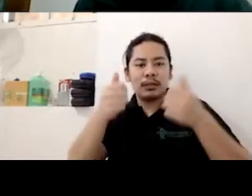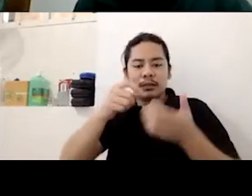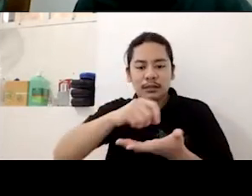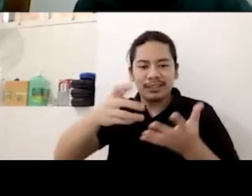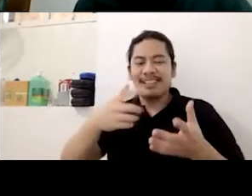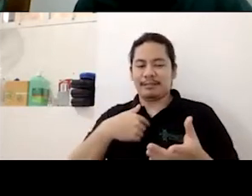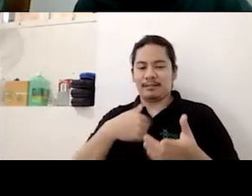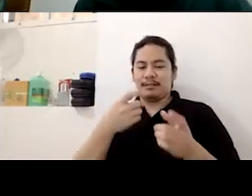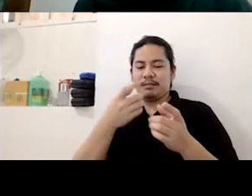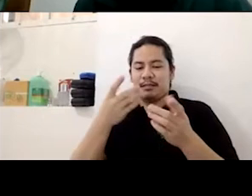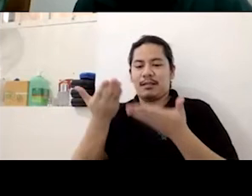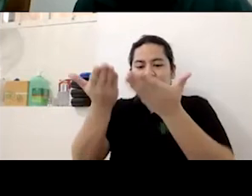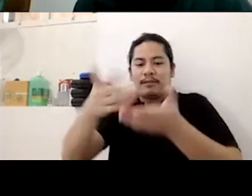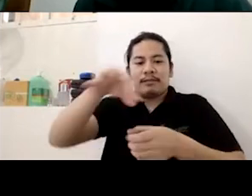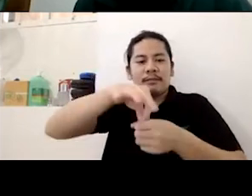comment.